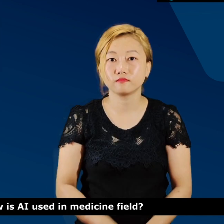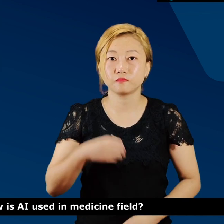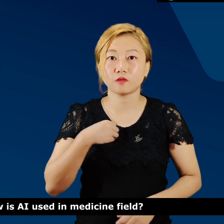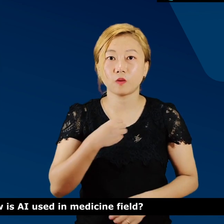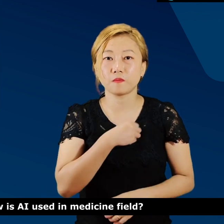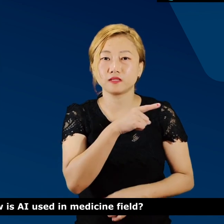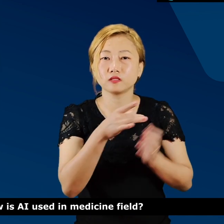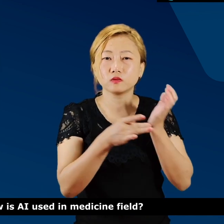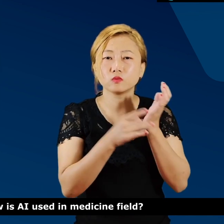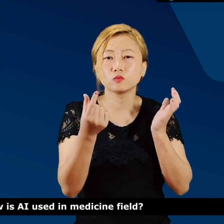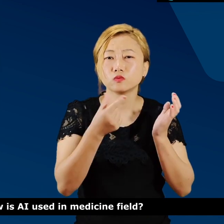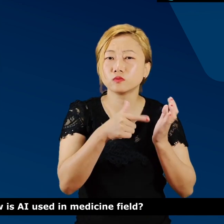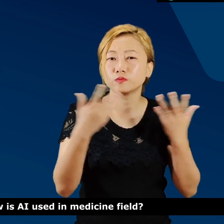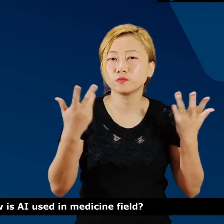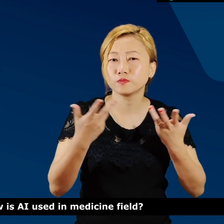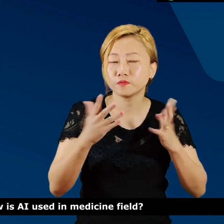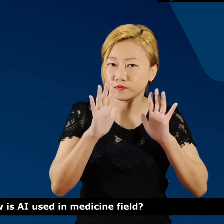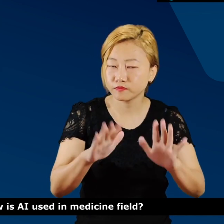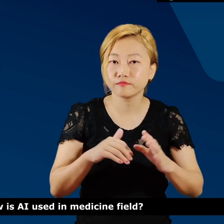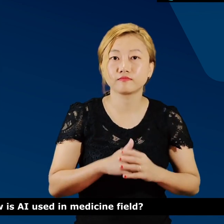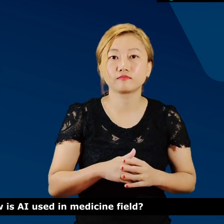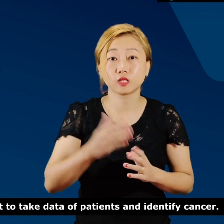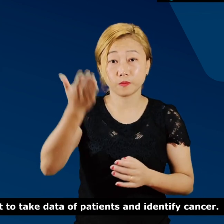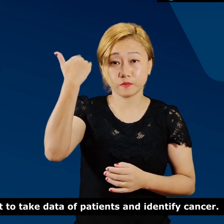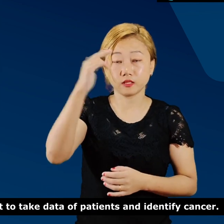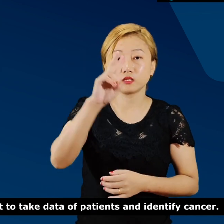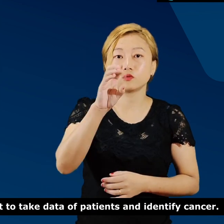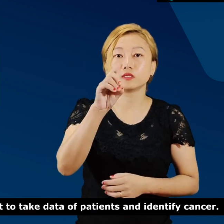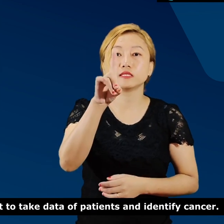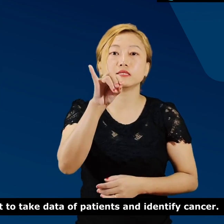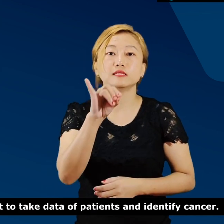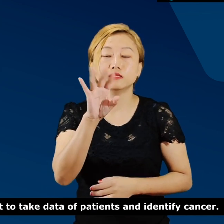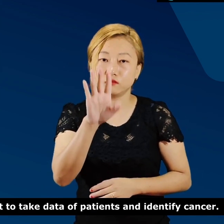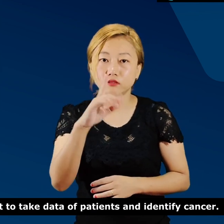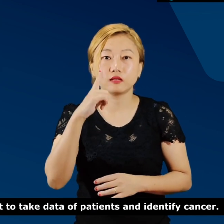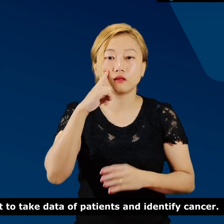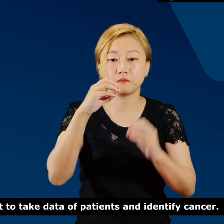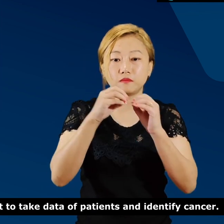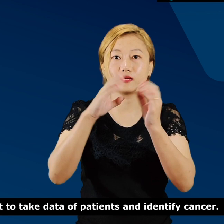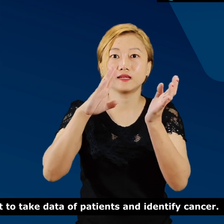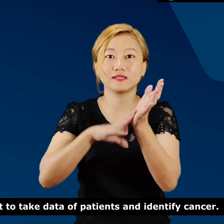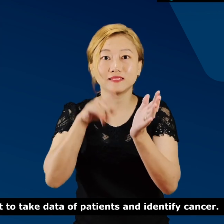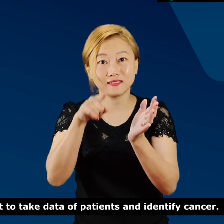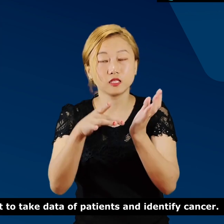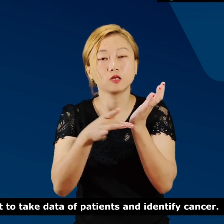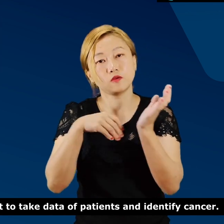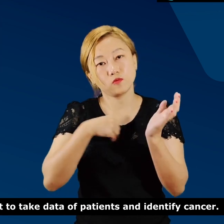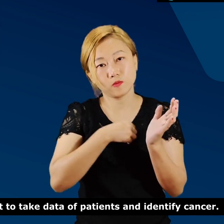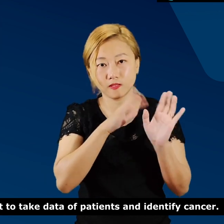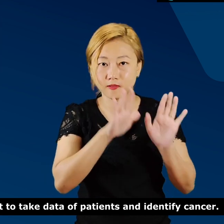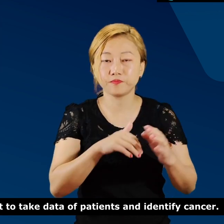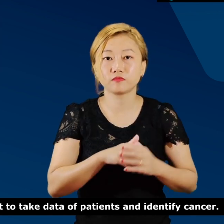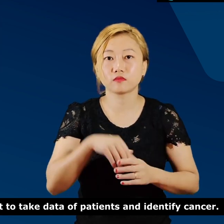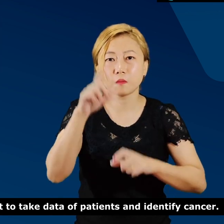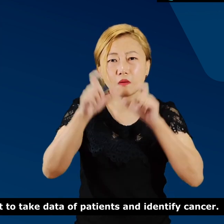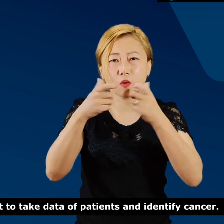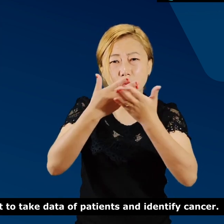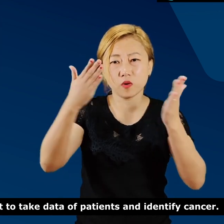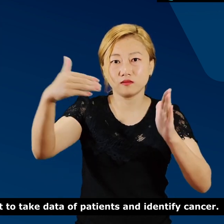How is AI used in medicine field? In 2016 IBM used it to take data of patients and identify cancer.